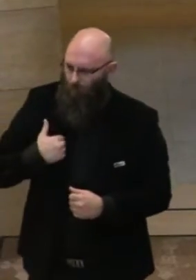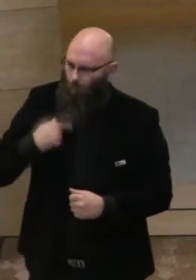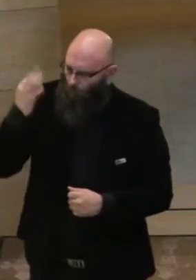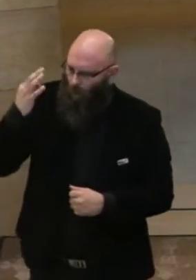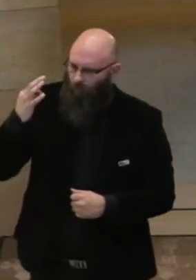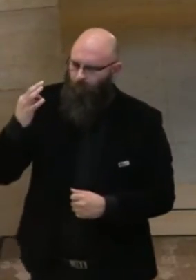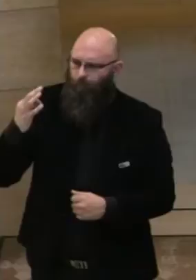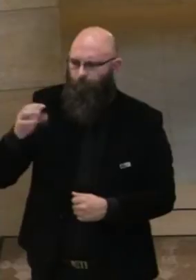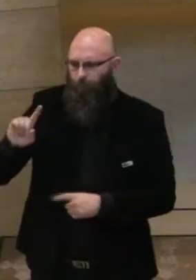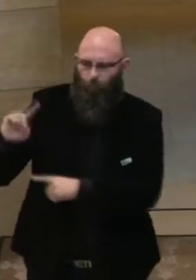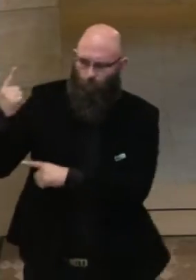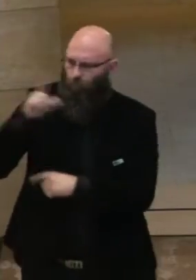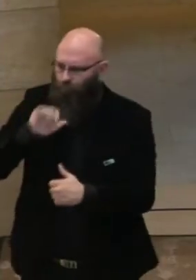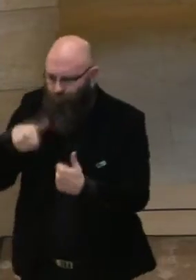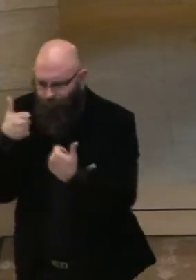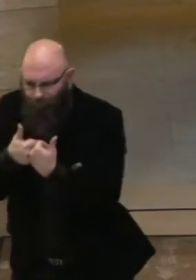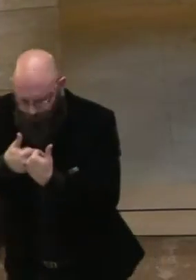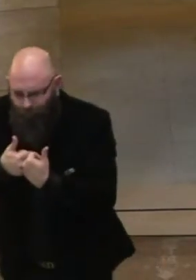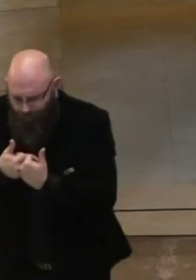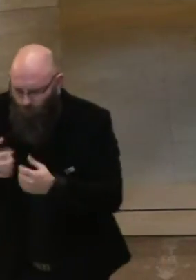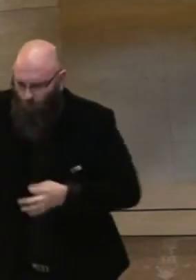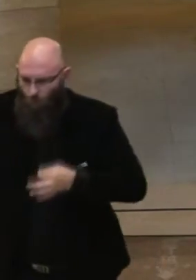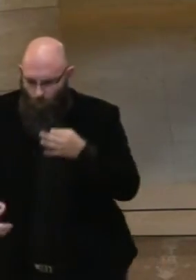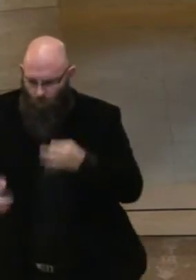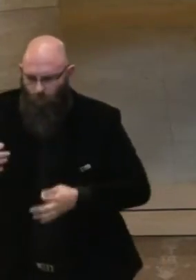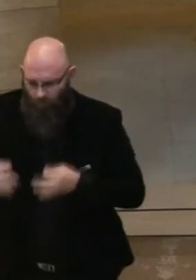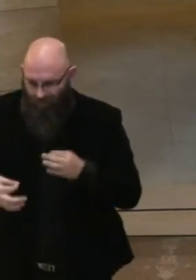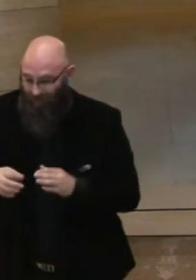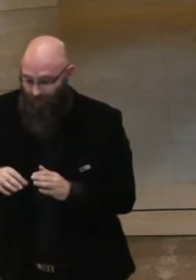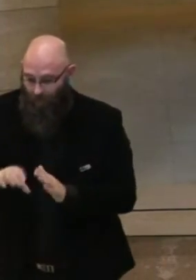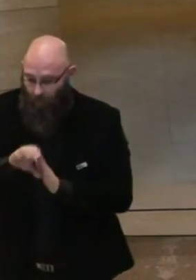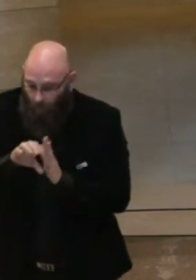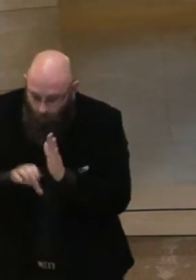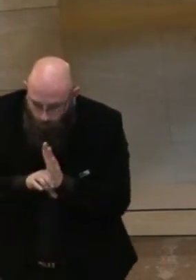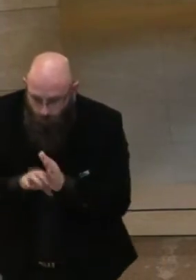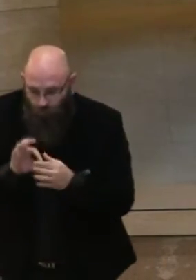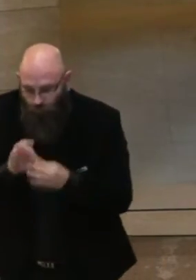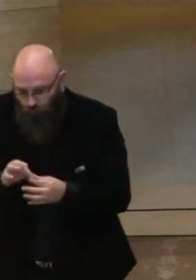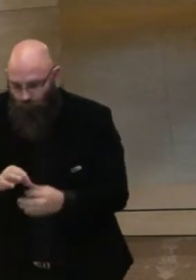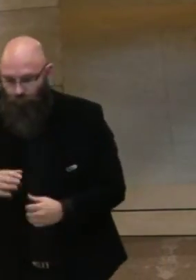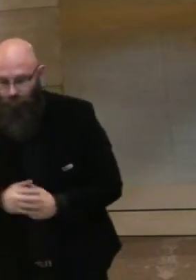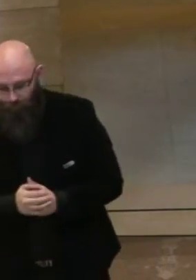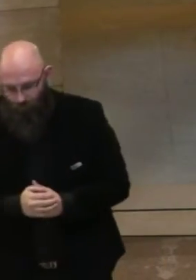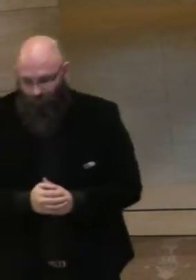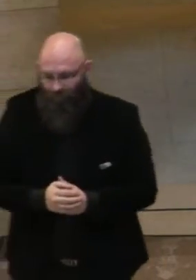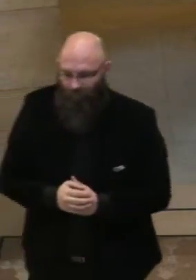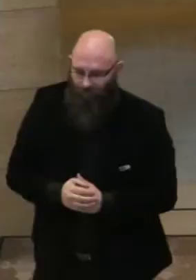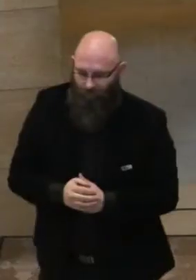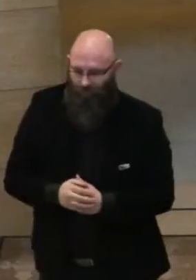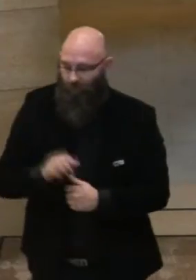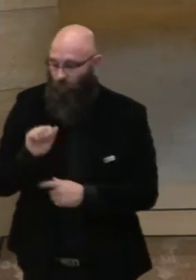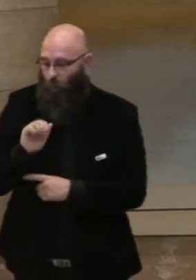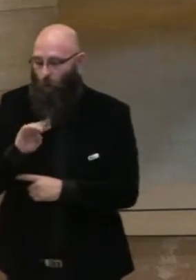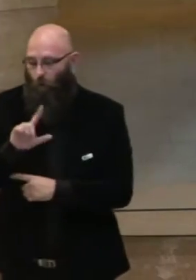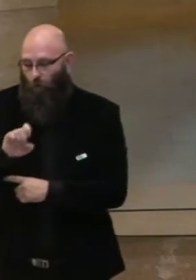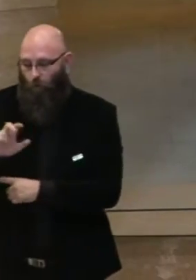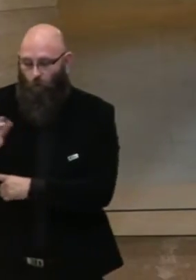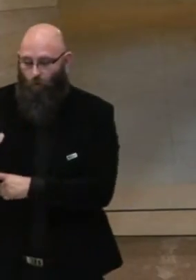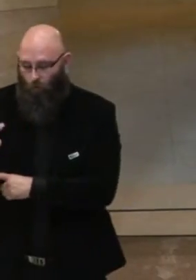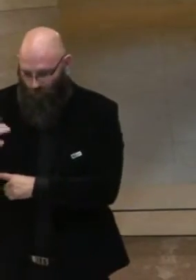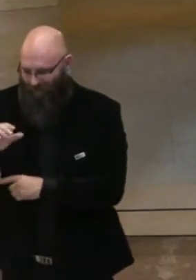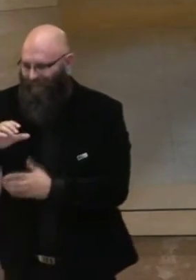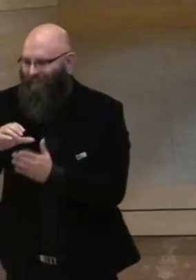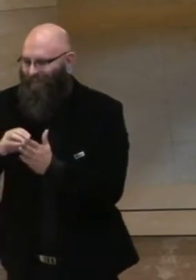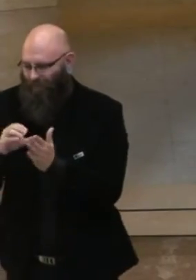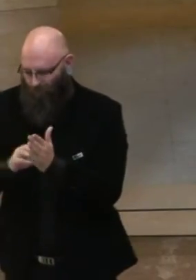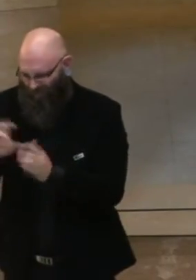in the courts the provision in the Constitution called Article 13, Section 7, which says